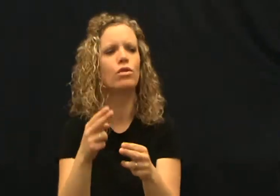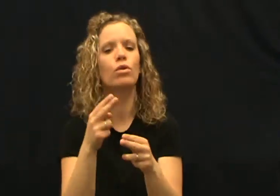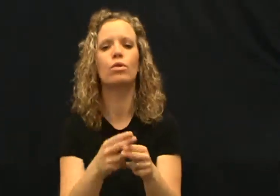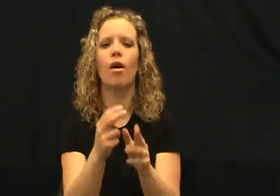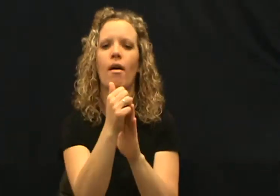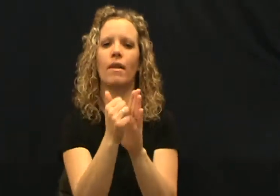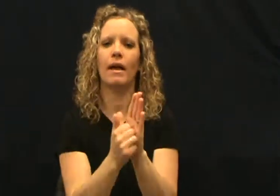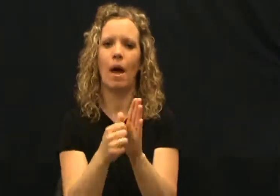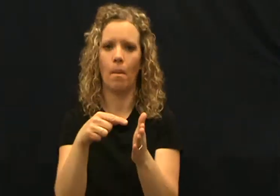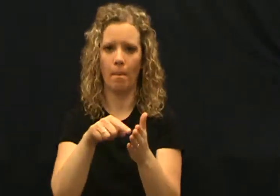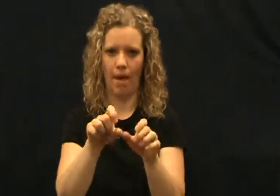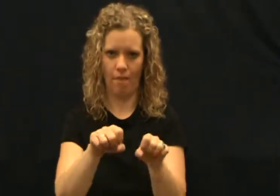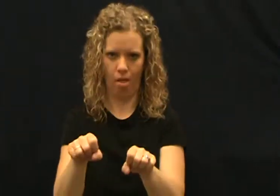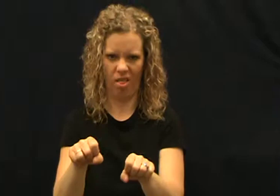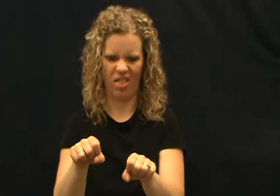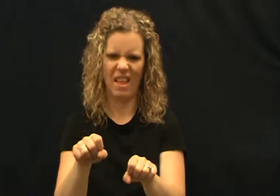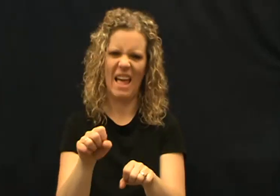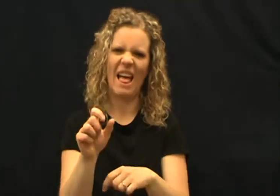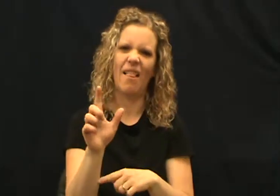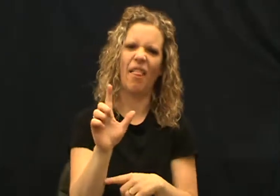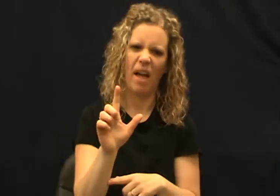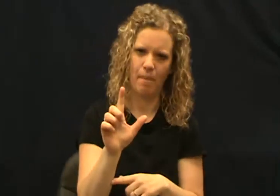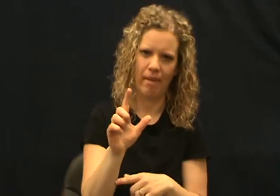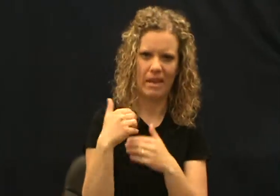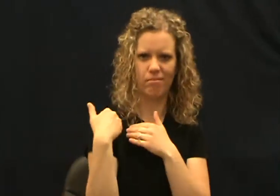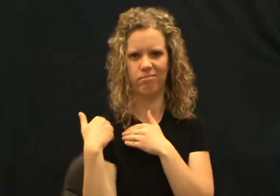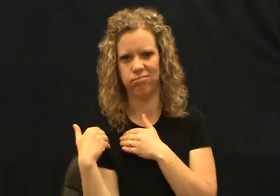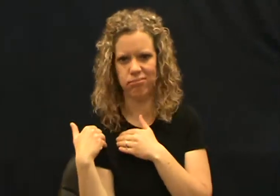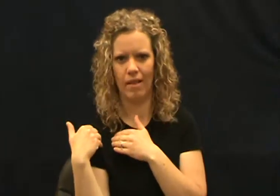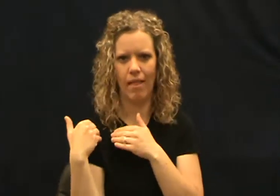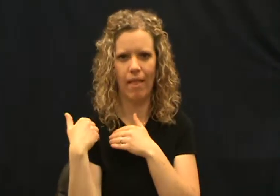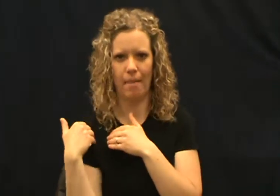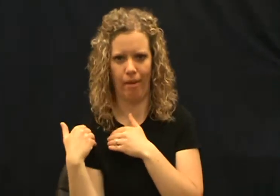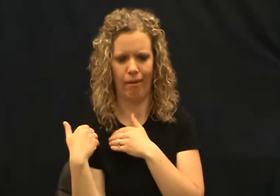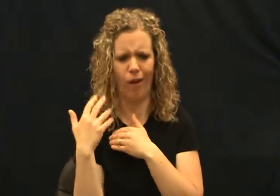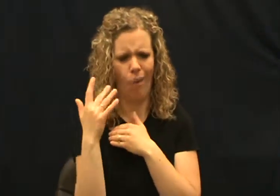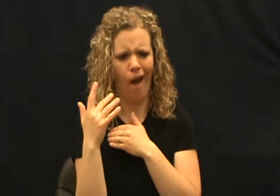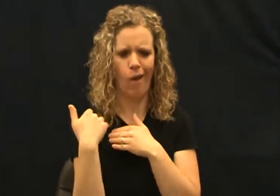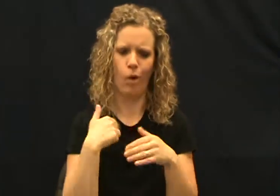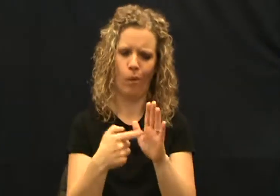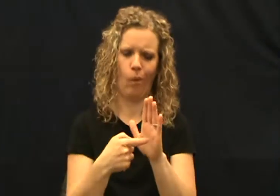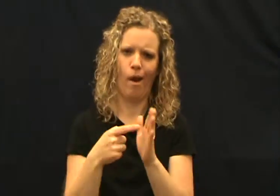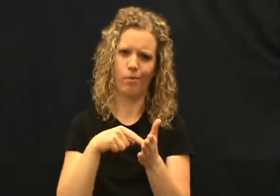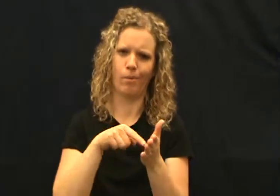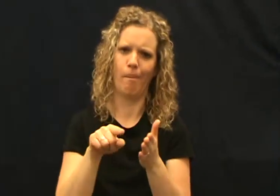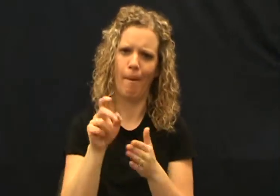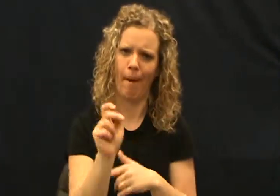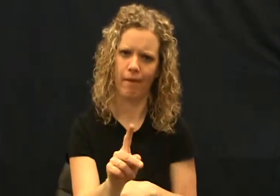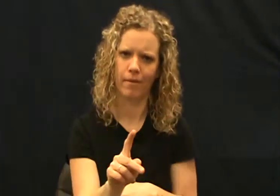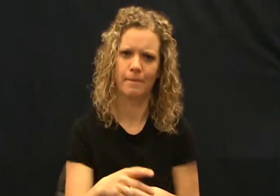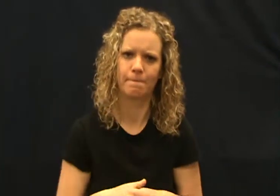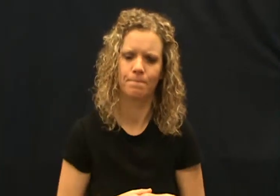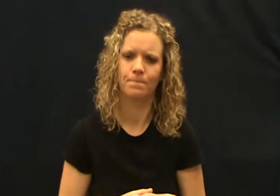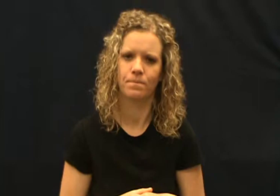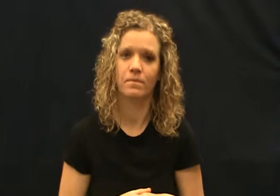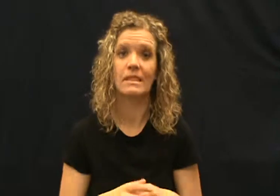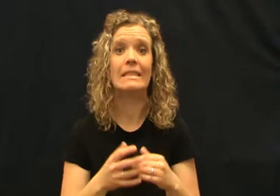it's a liability because we really do have an obligation to pay that liability. So let's look at the effect on the balance